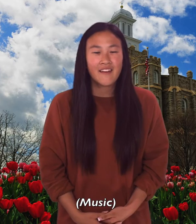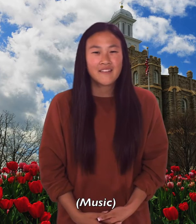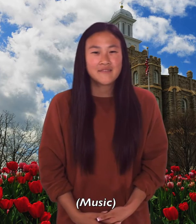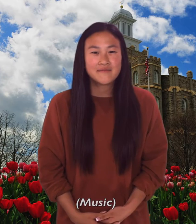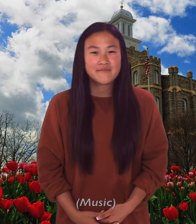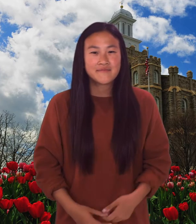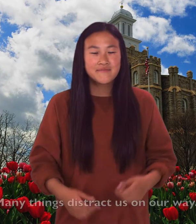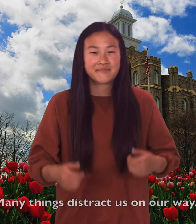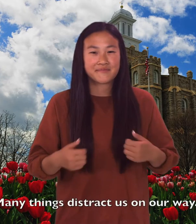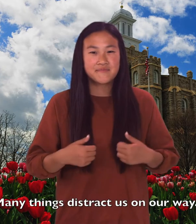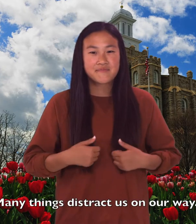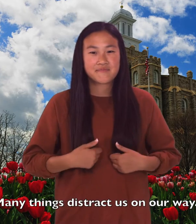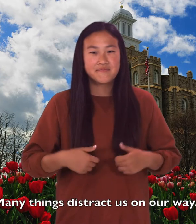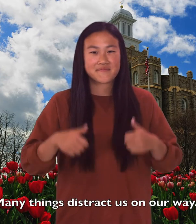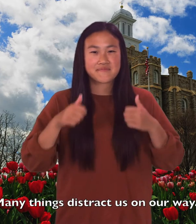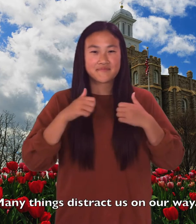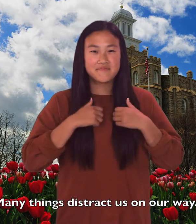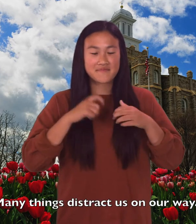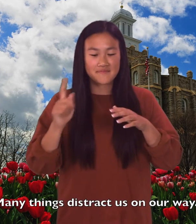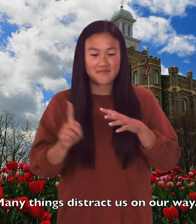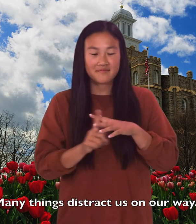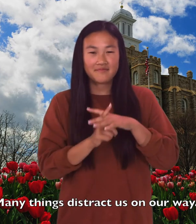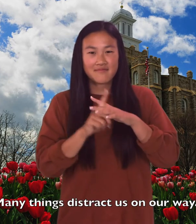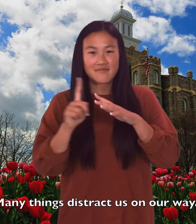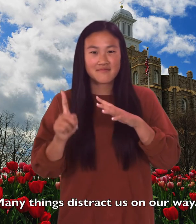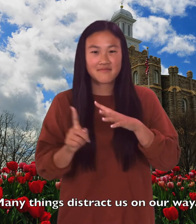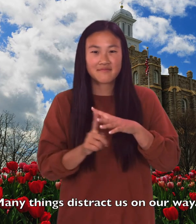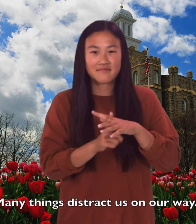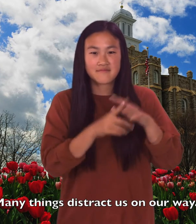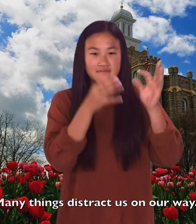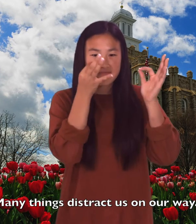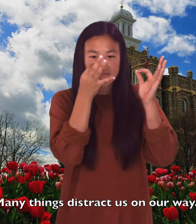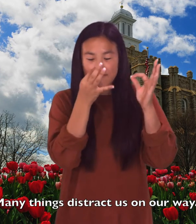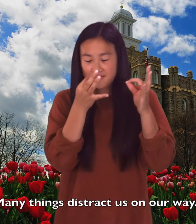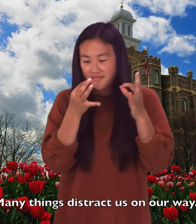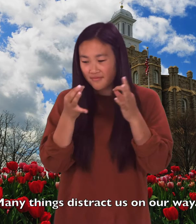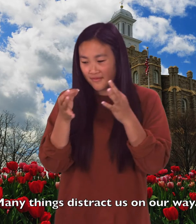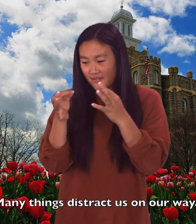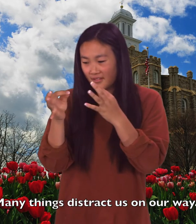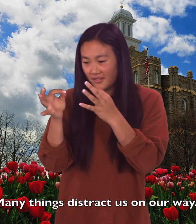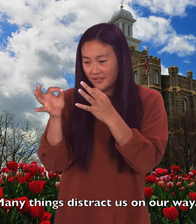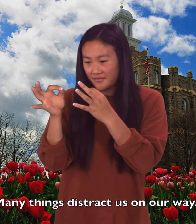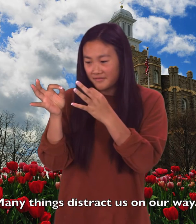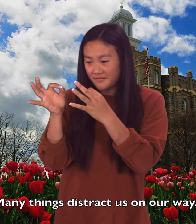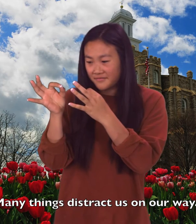Many things distract us on our way